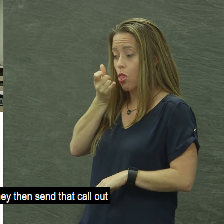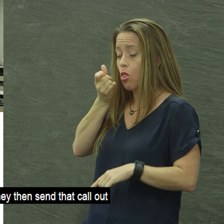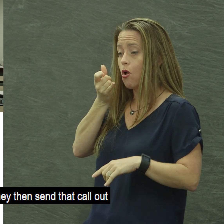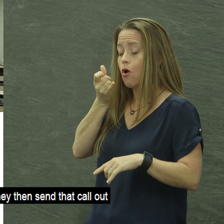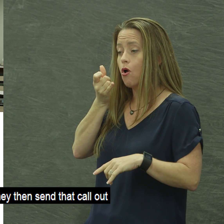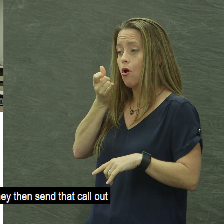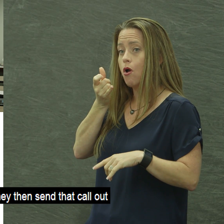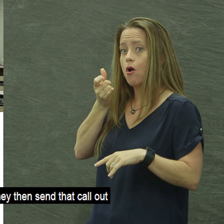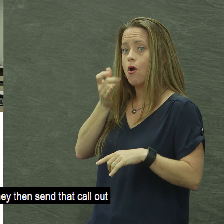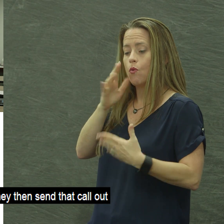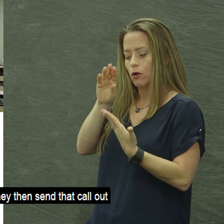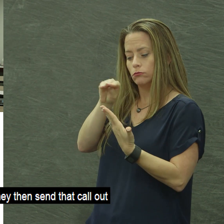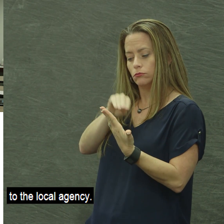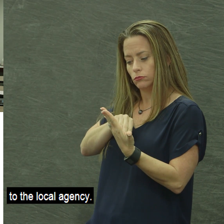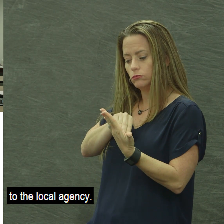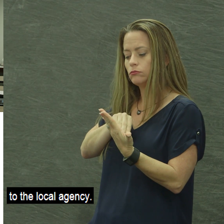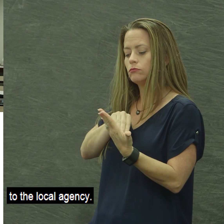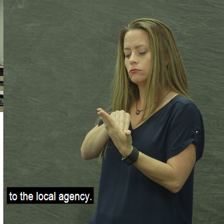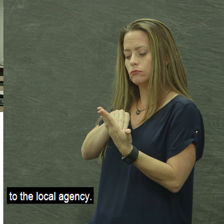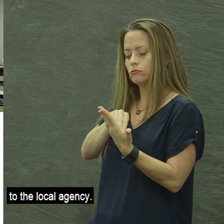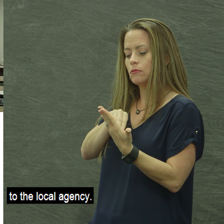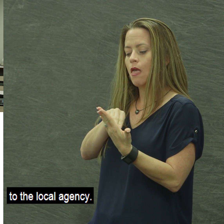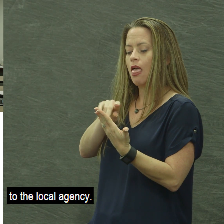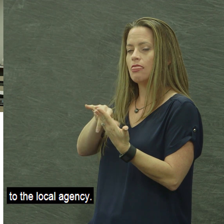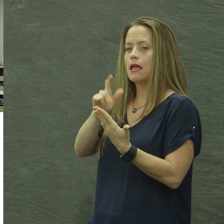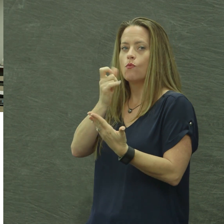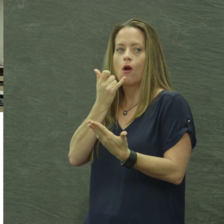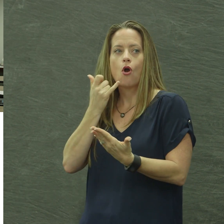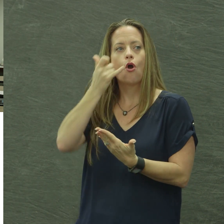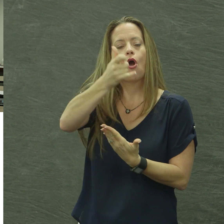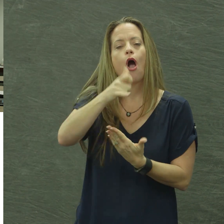they then send that call out to the local agency.